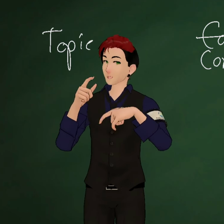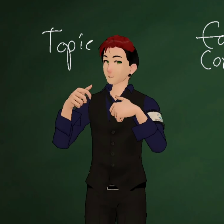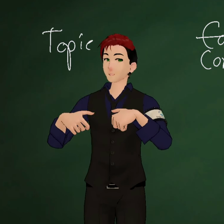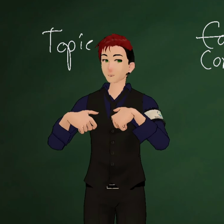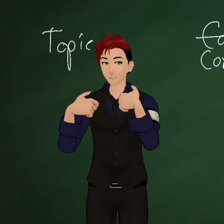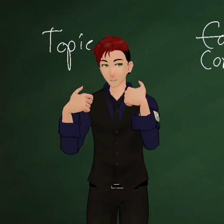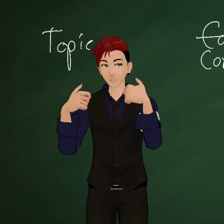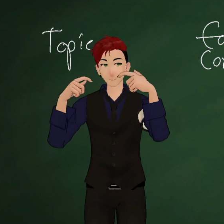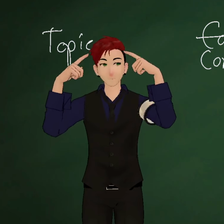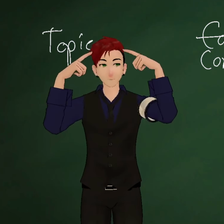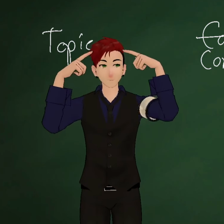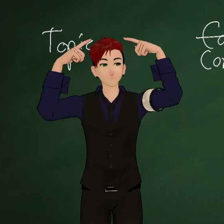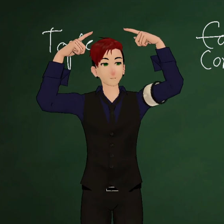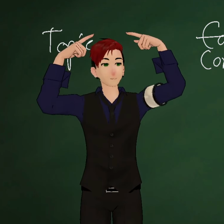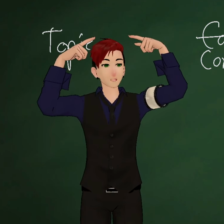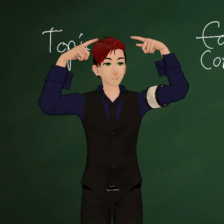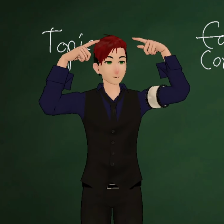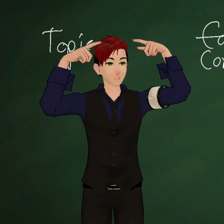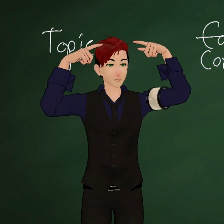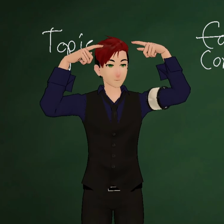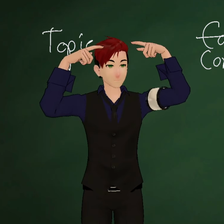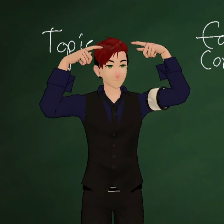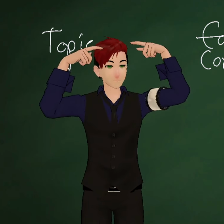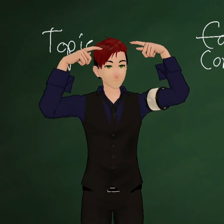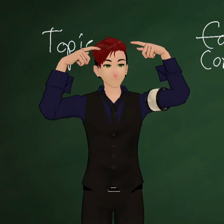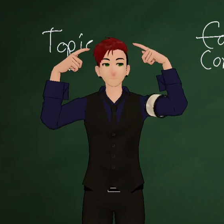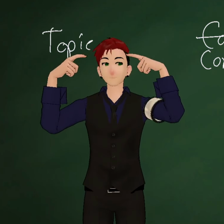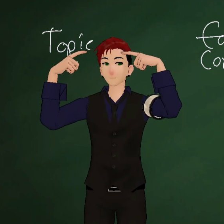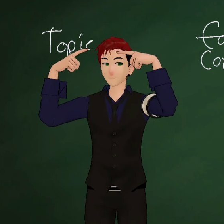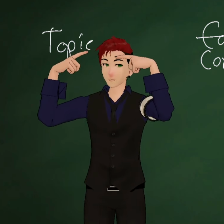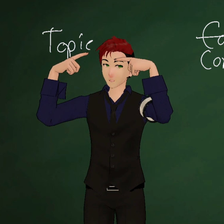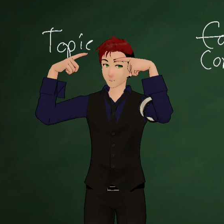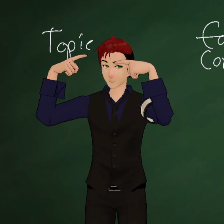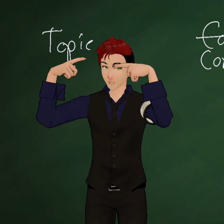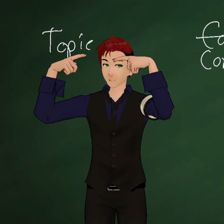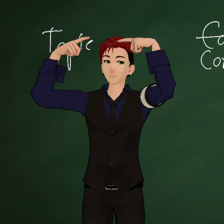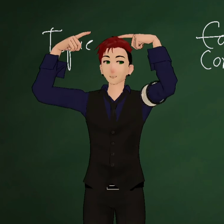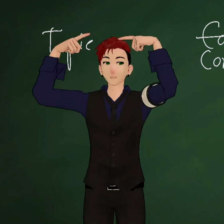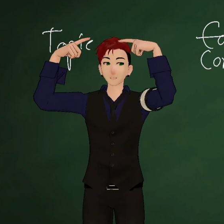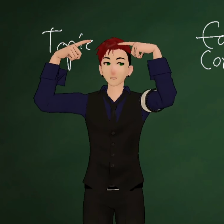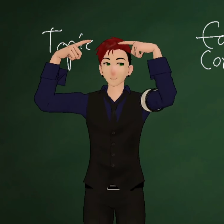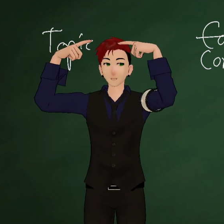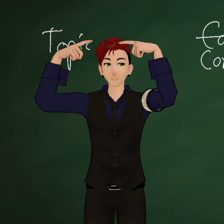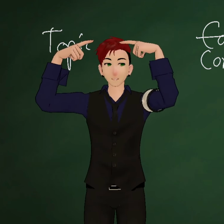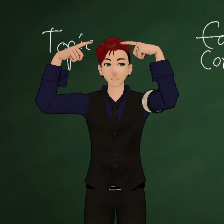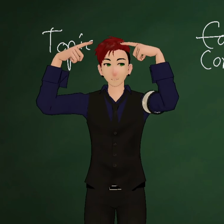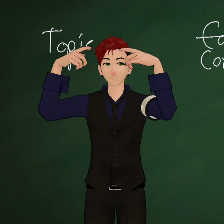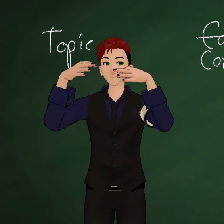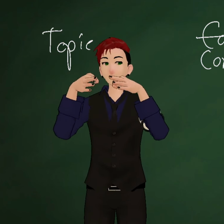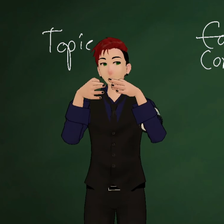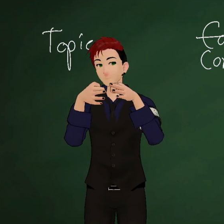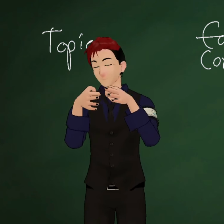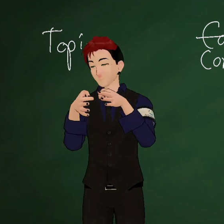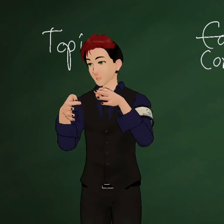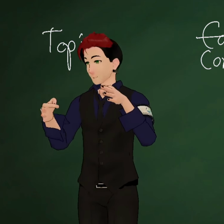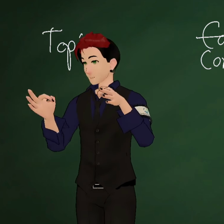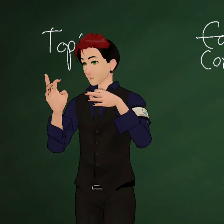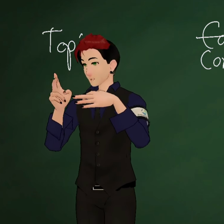signing in real life, your eyebrows go up. Your eyebrows go up at the beginning of the sentence. I say what I'm